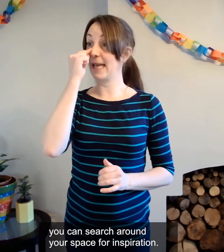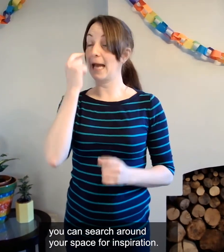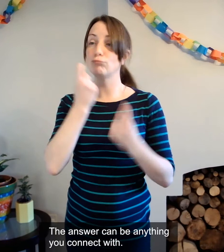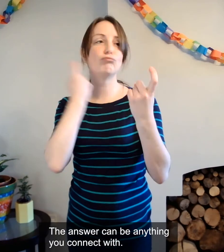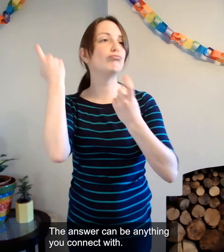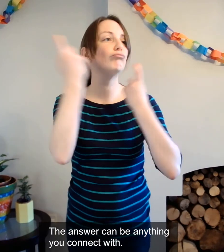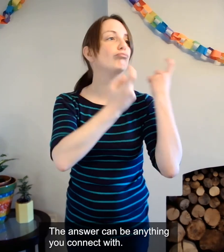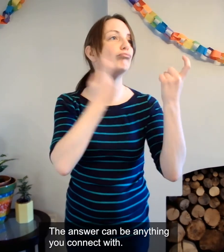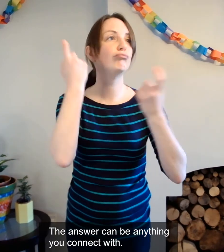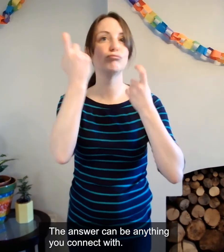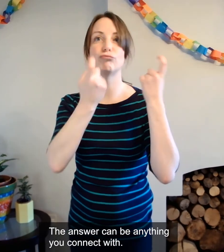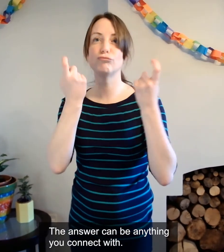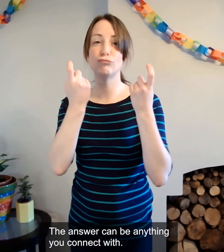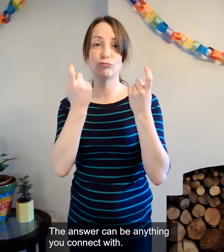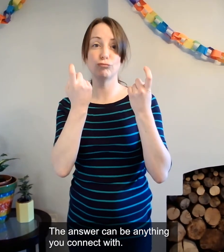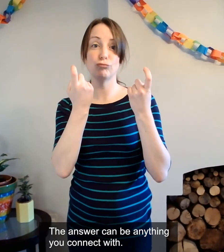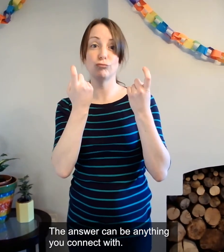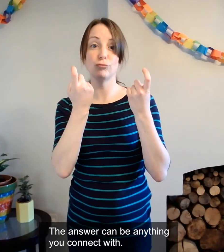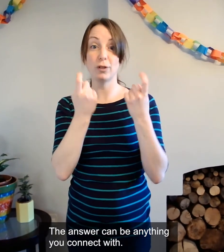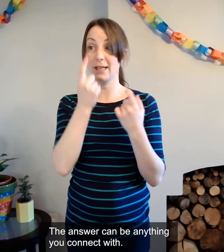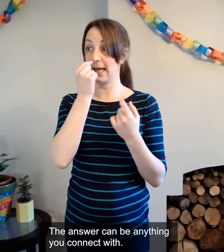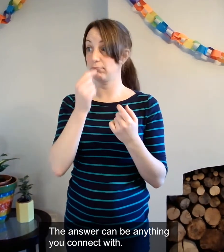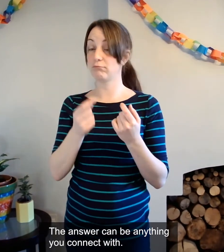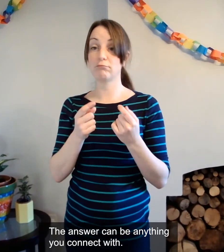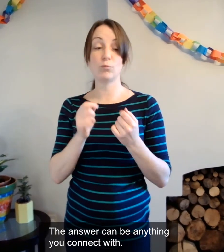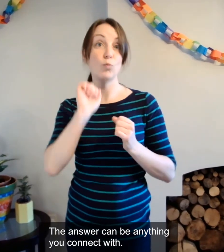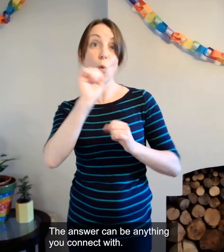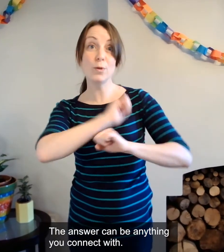The answer can be anything you connect with.